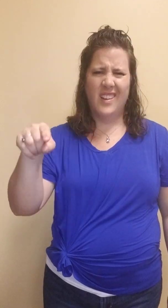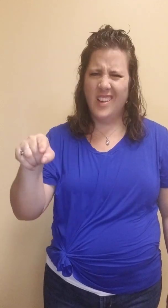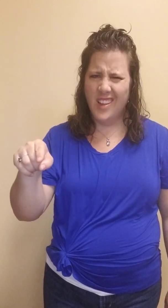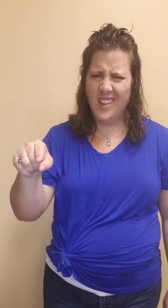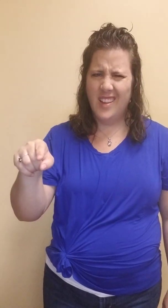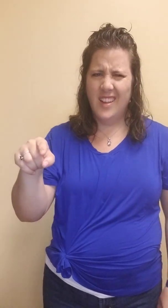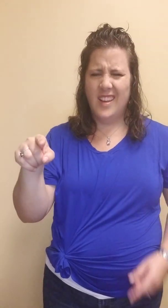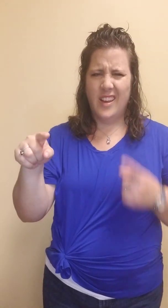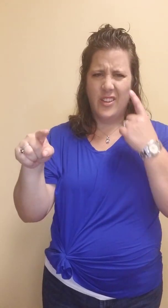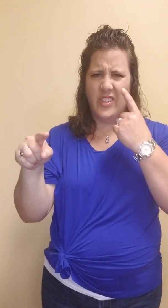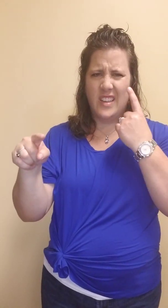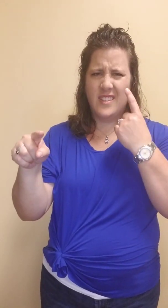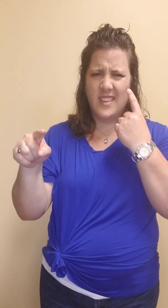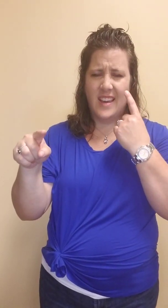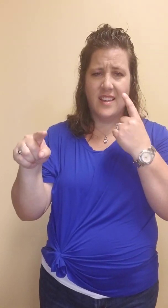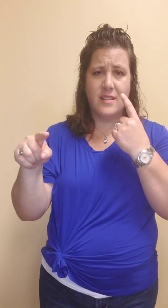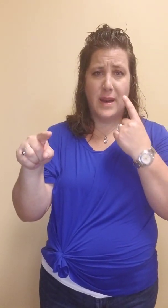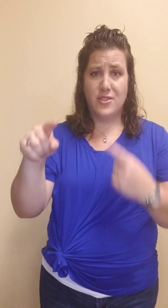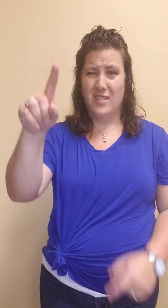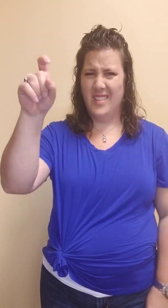Huh? And your face has to match it. Huh?